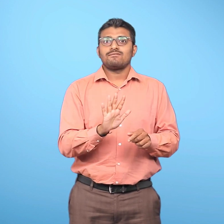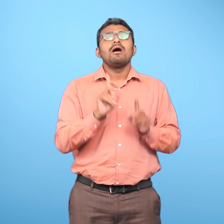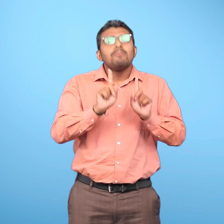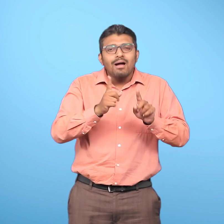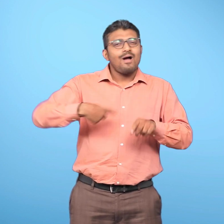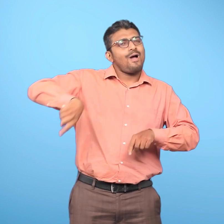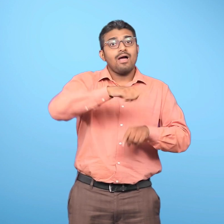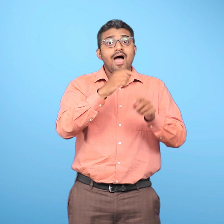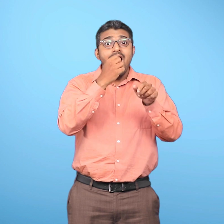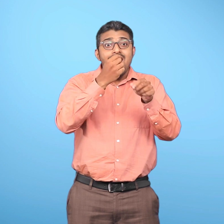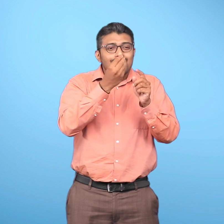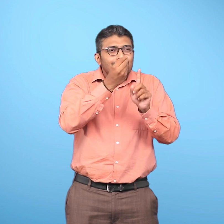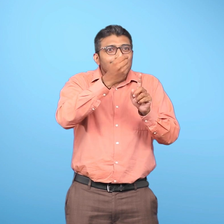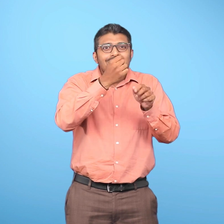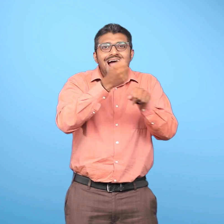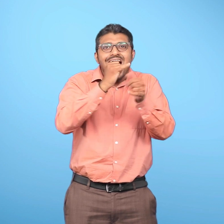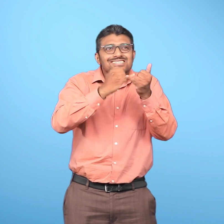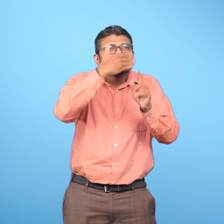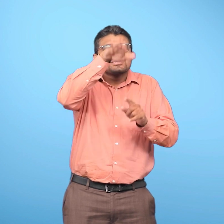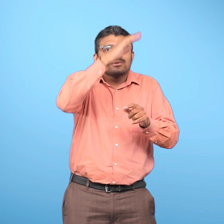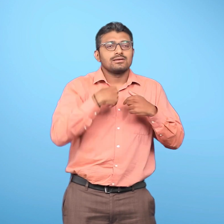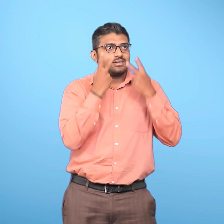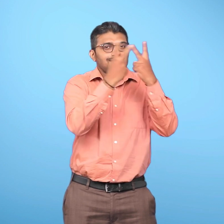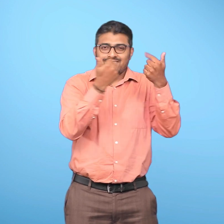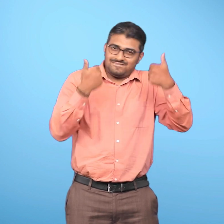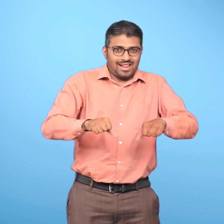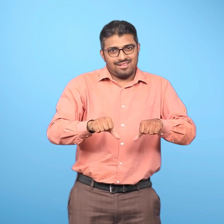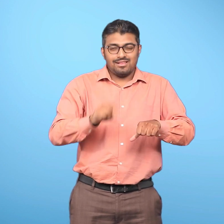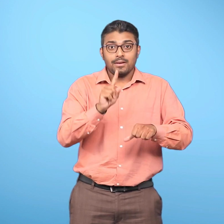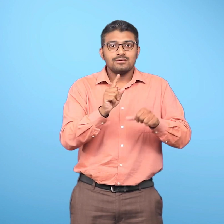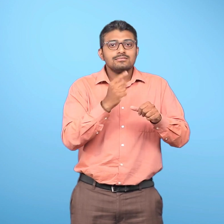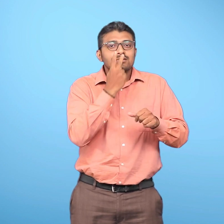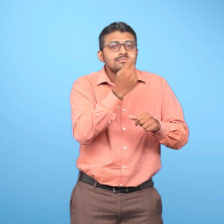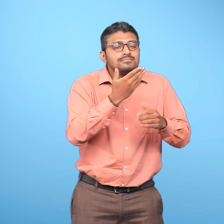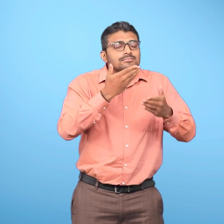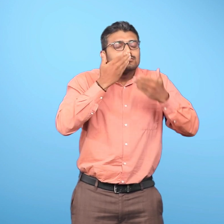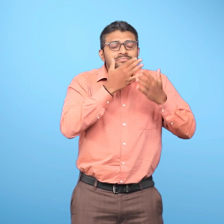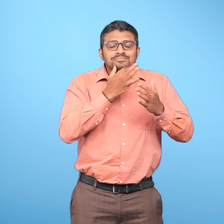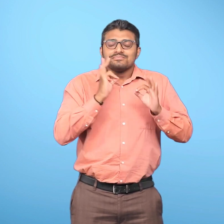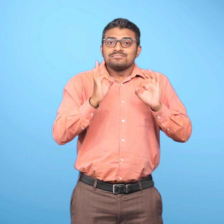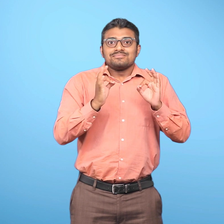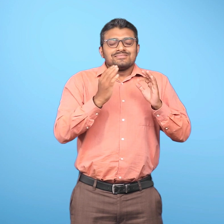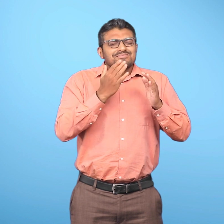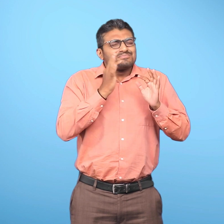We cannot see these gases but can sense them due to their pleasant smell.